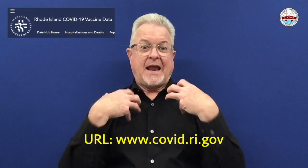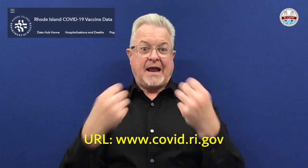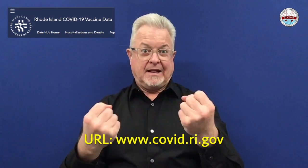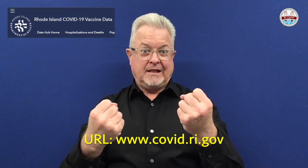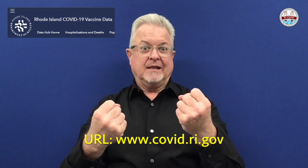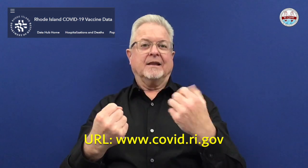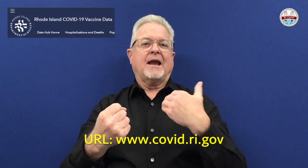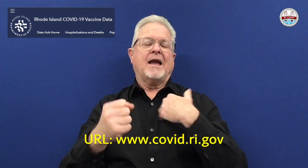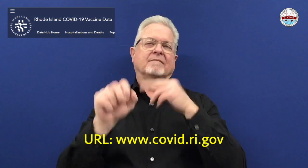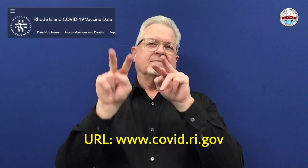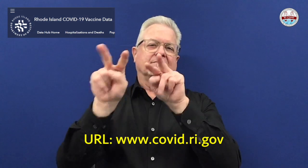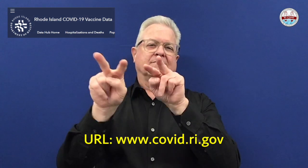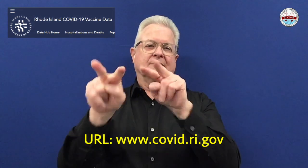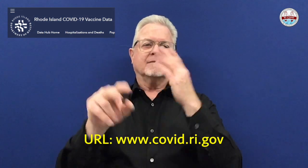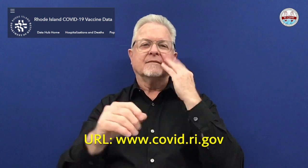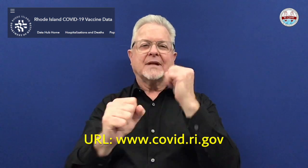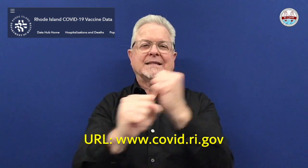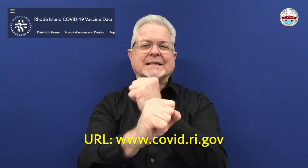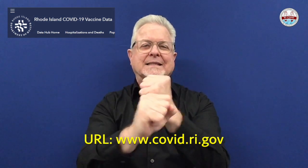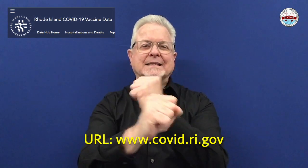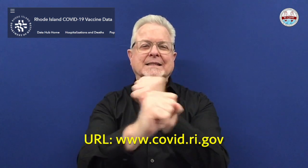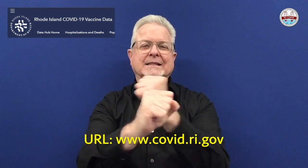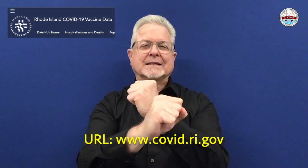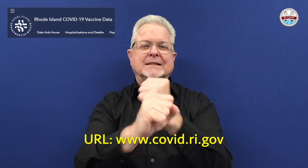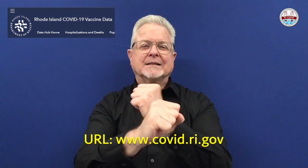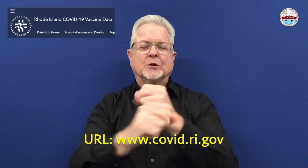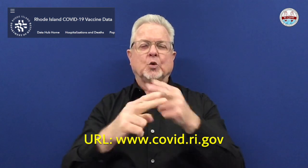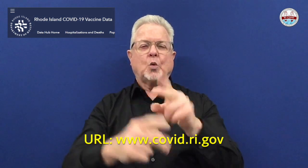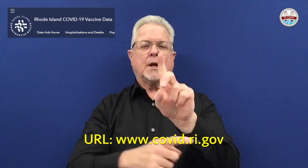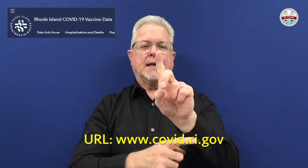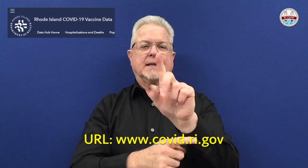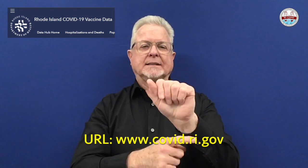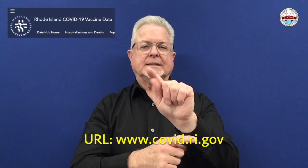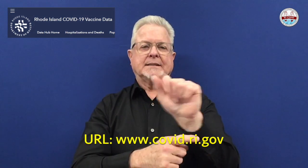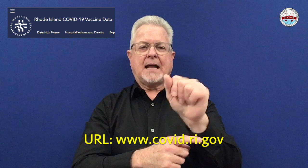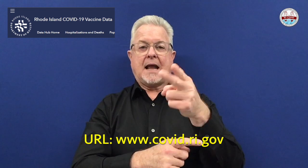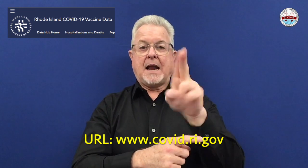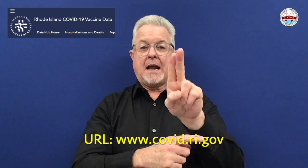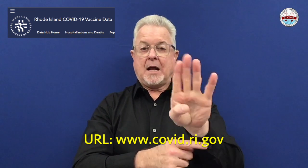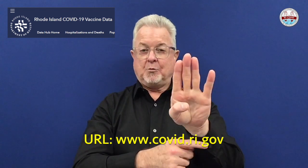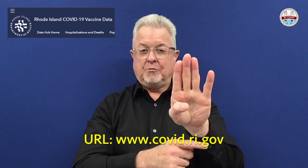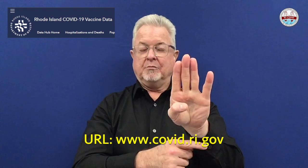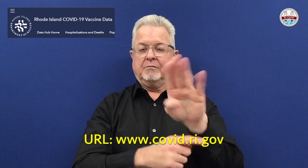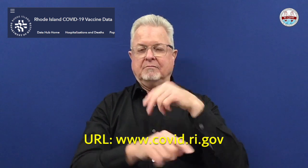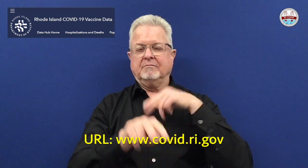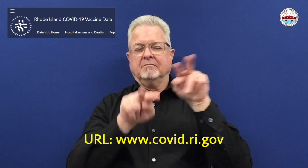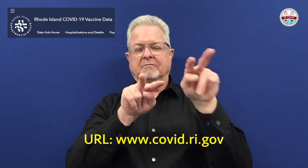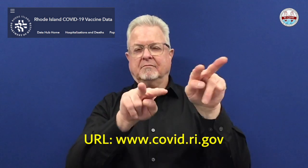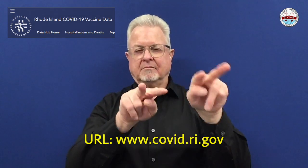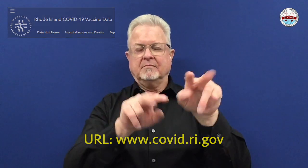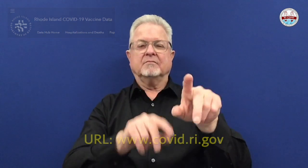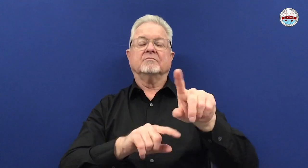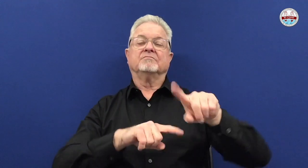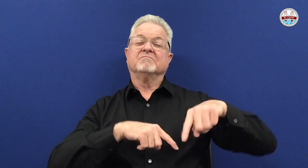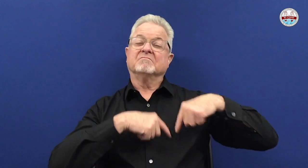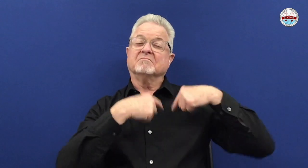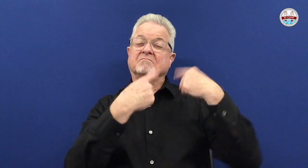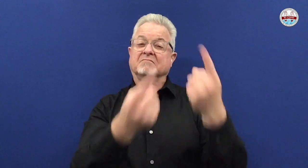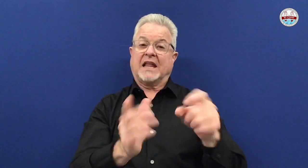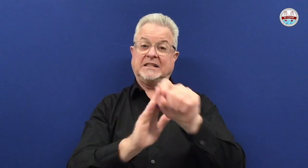The Rhode Island Department of Health has been looking at some of the statistics, and they've created a